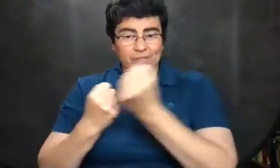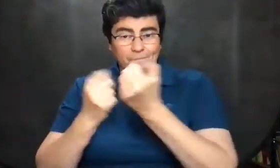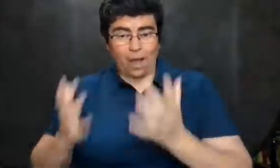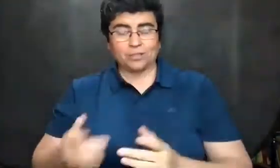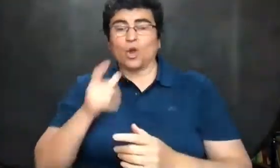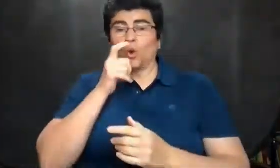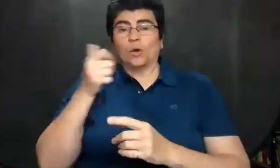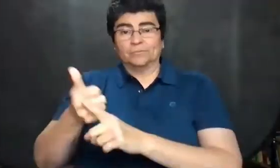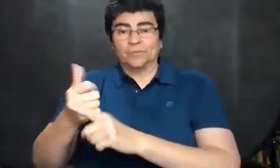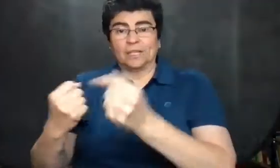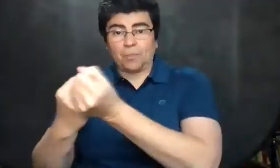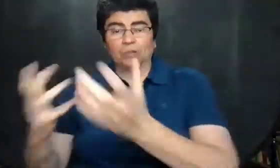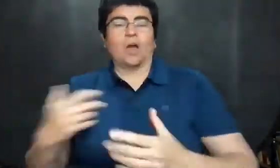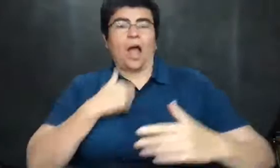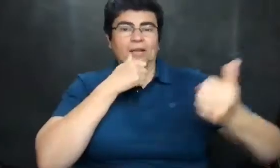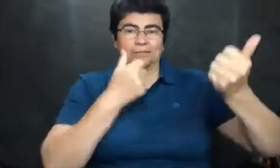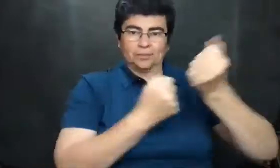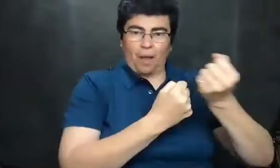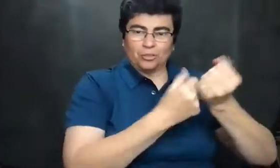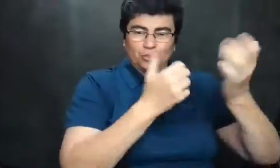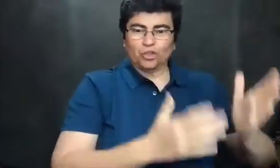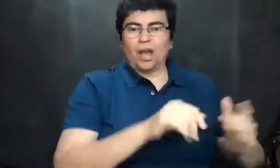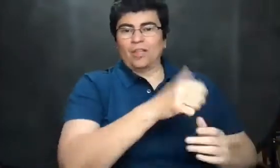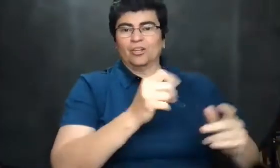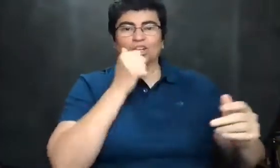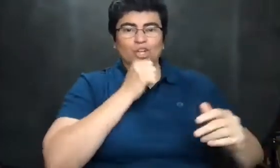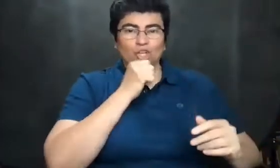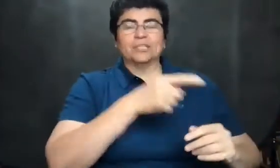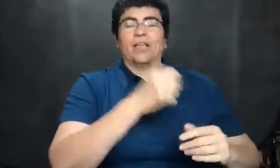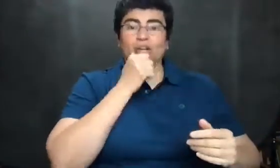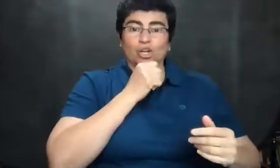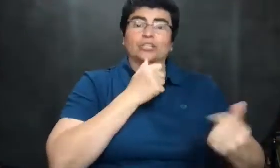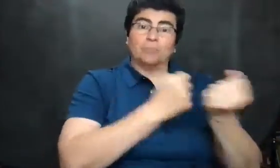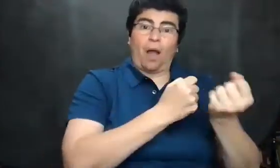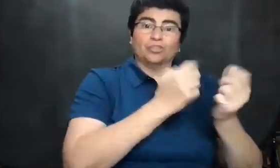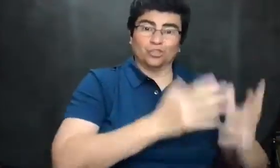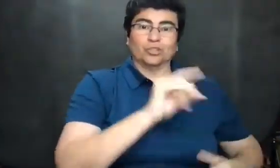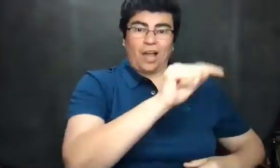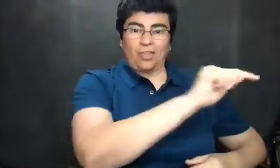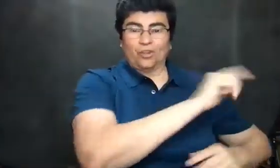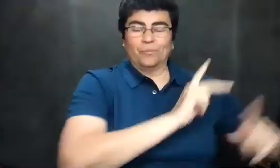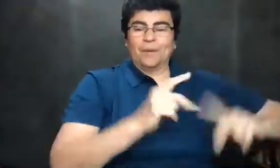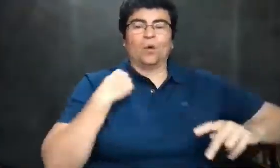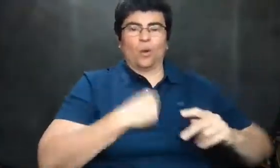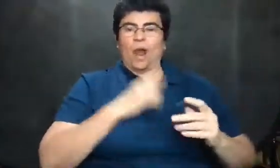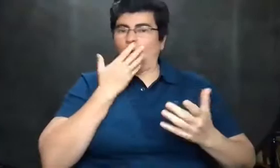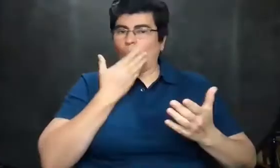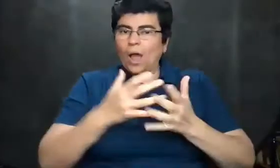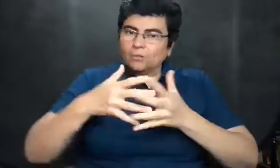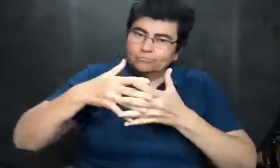I sponsor the girls that I sponsor. So we're well grounded in Alcoholics Anonymous.